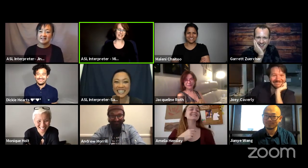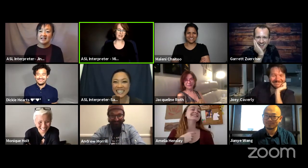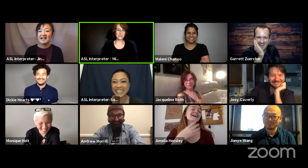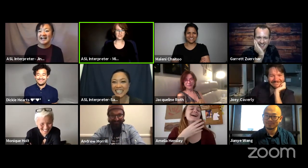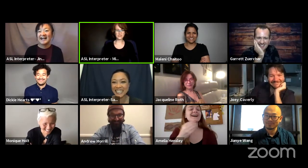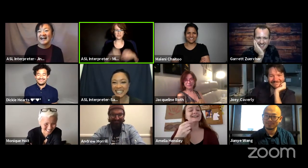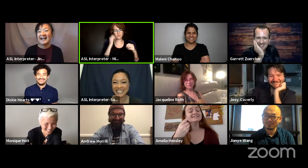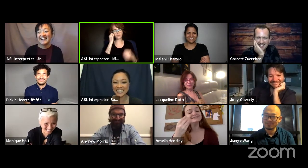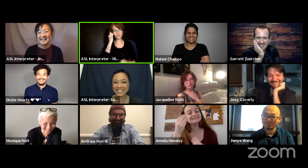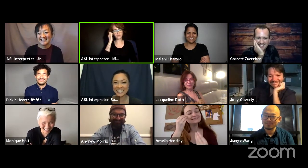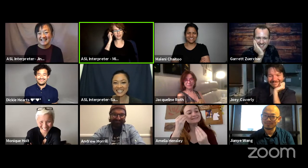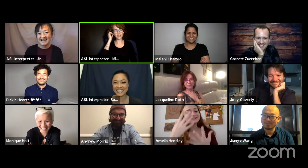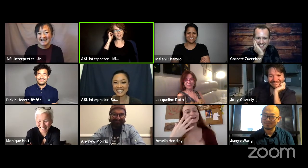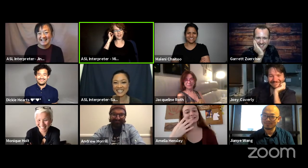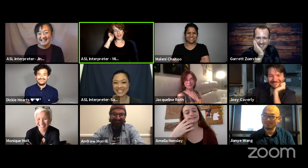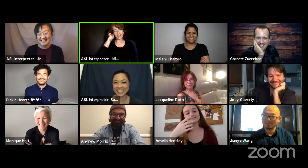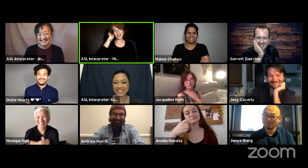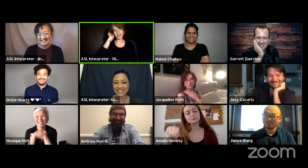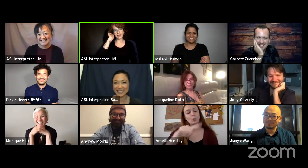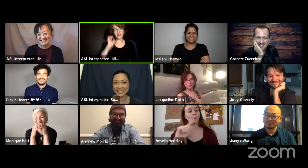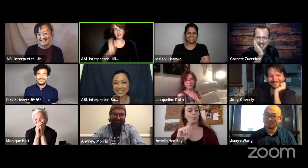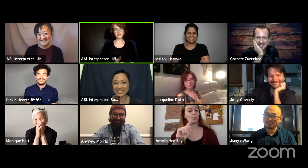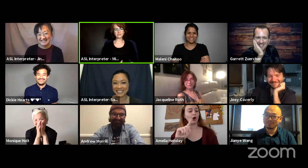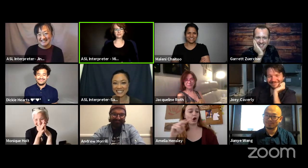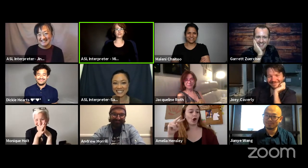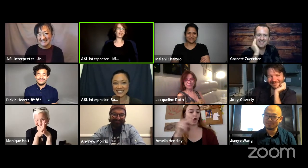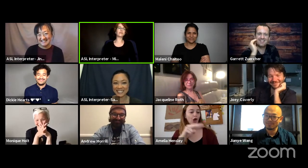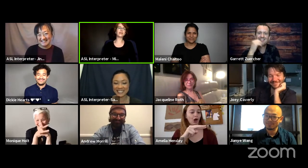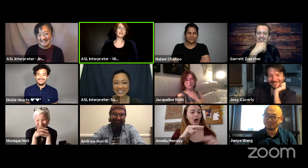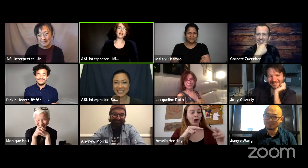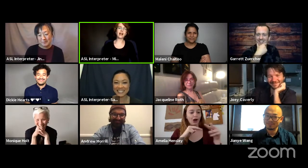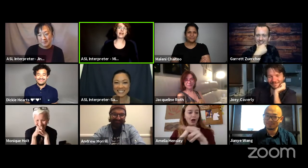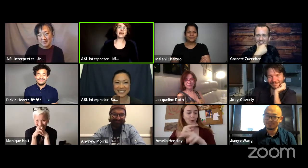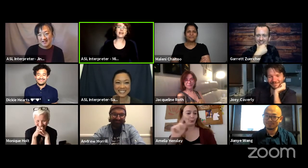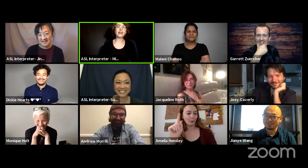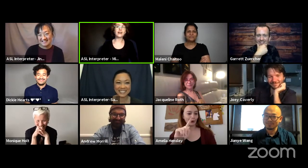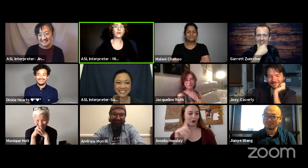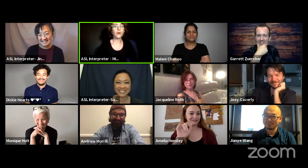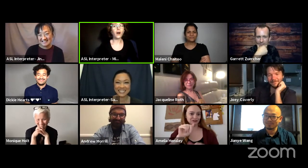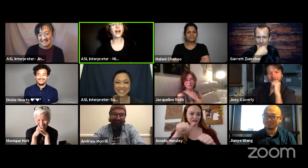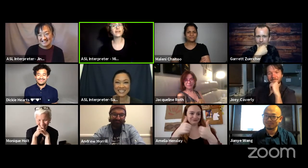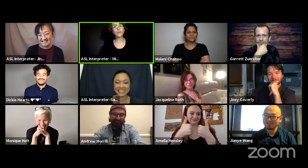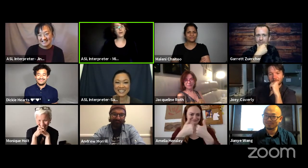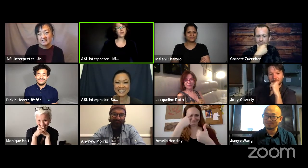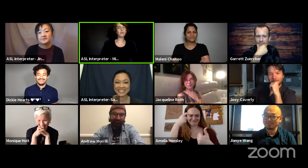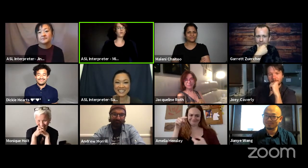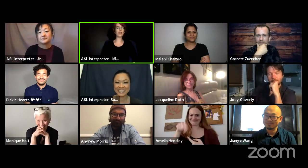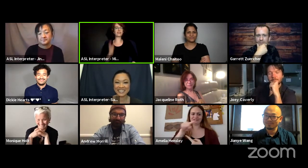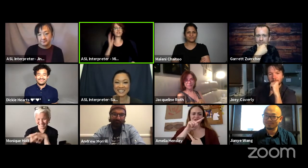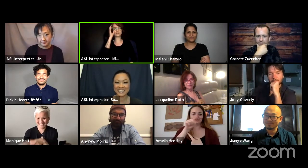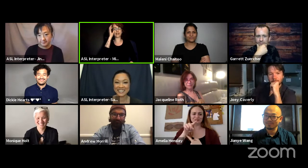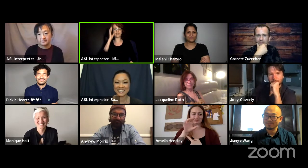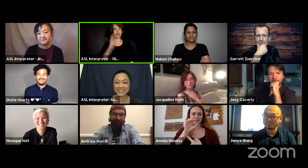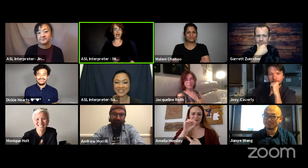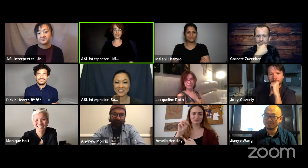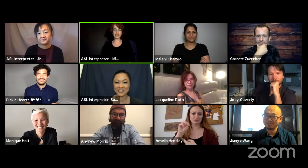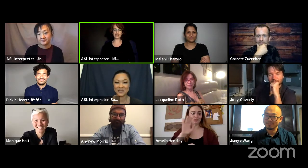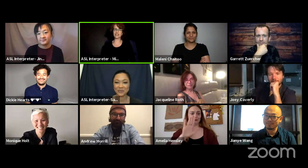And really, I I inform them where to direct their eye gaze.